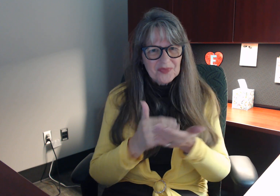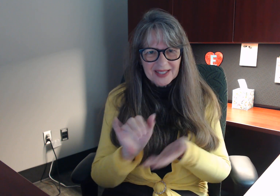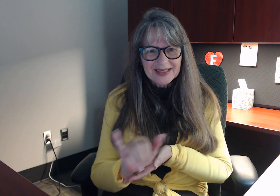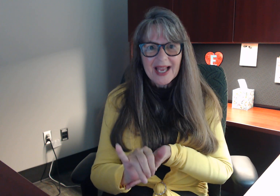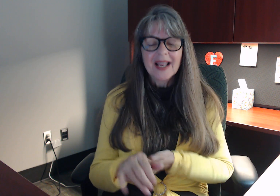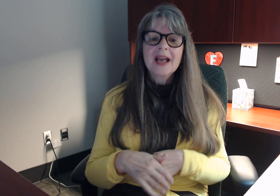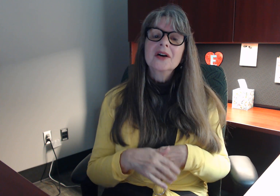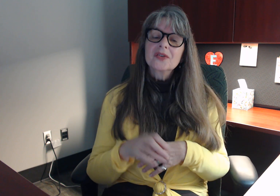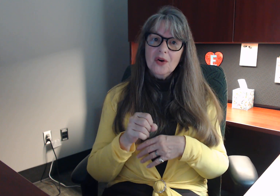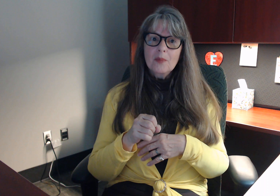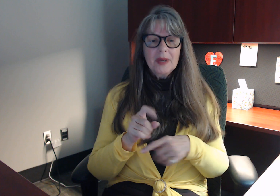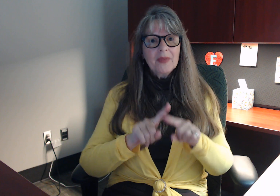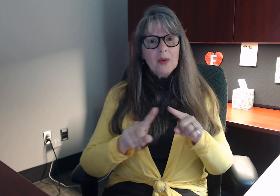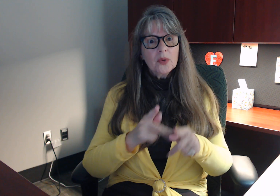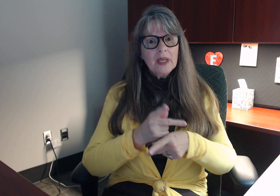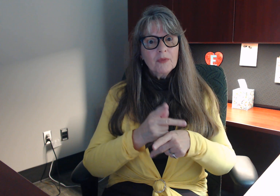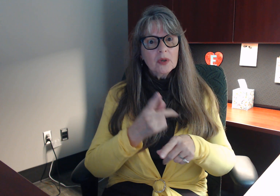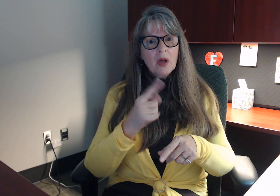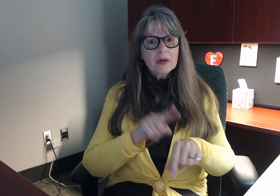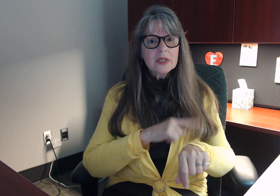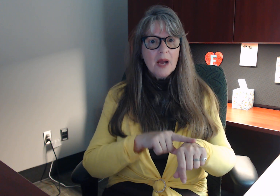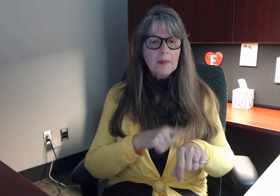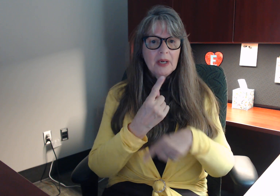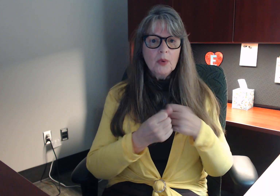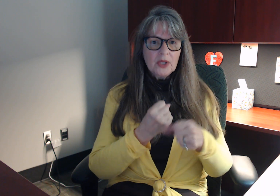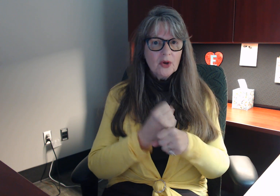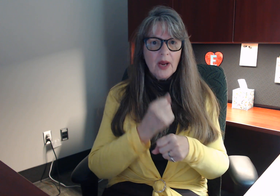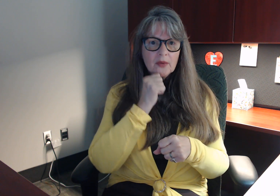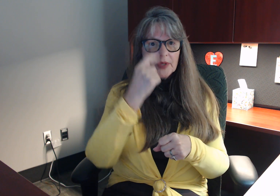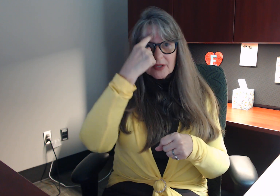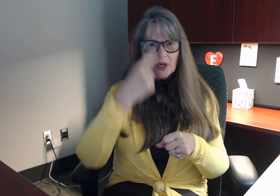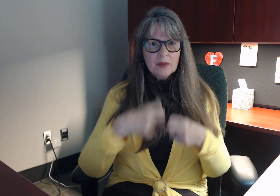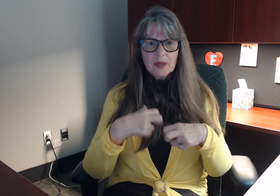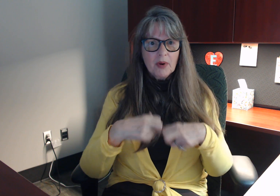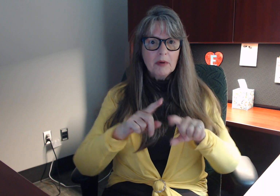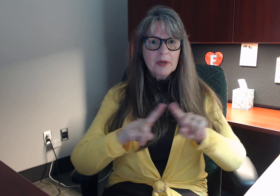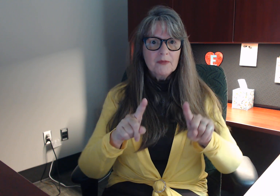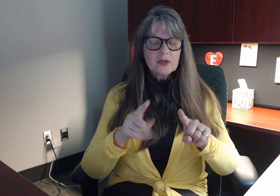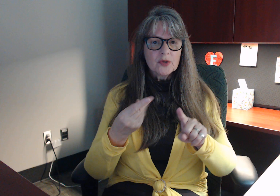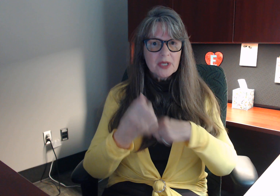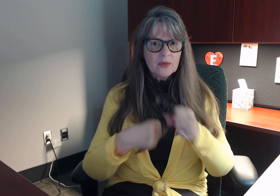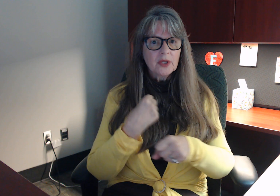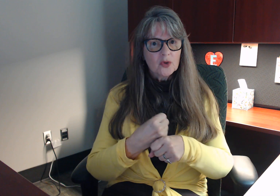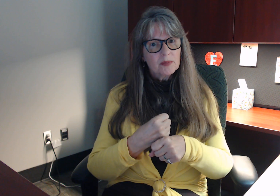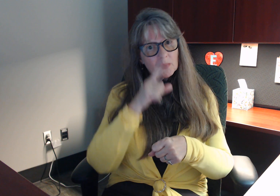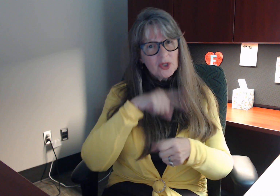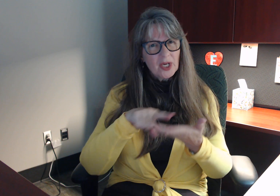like that. So, but they will keep for a long time. I mean, in 1 year, I don't think it's going to be a problem, but if it's for several years, you might want to check it